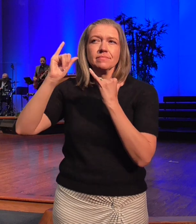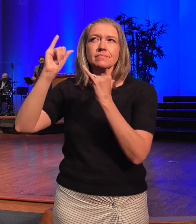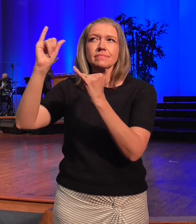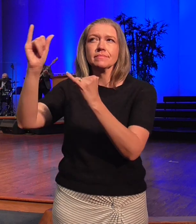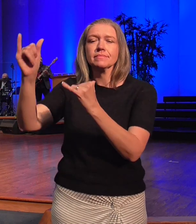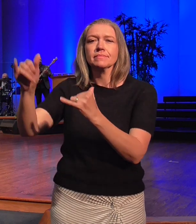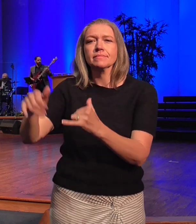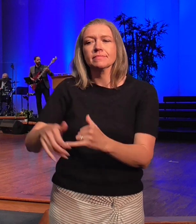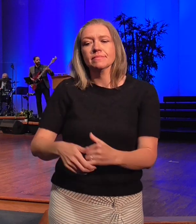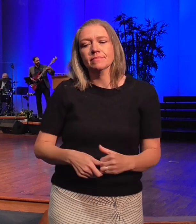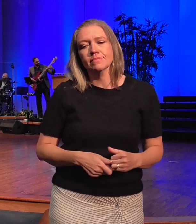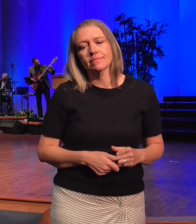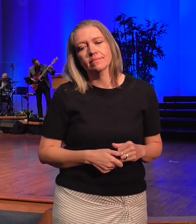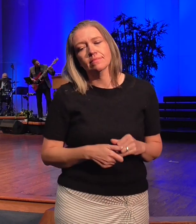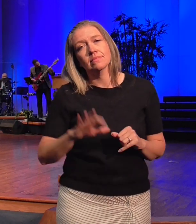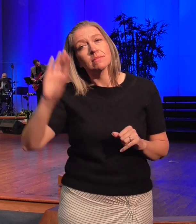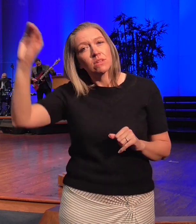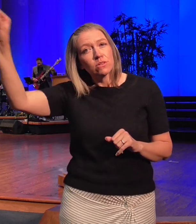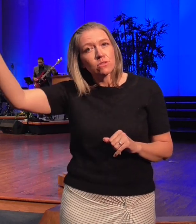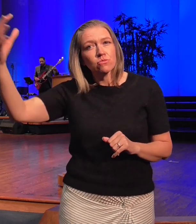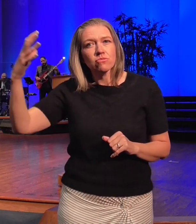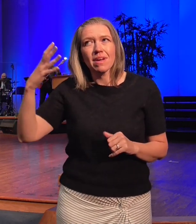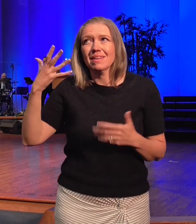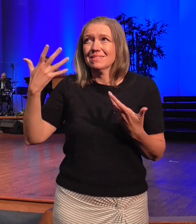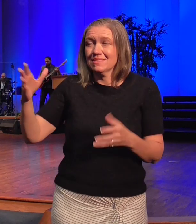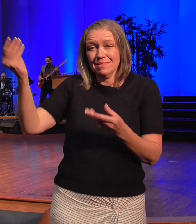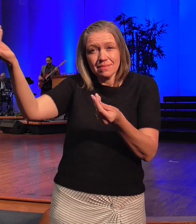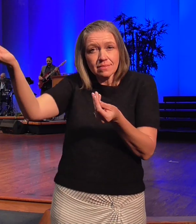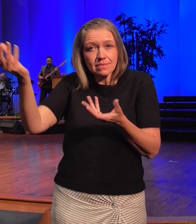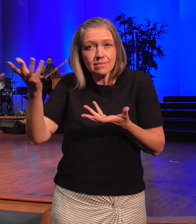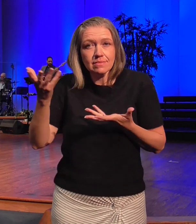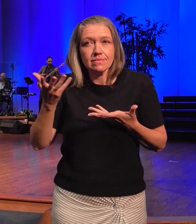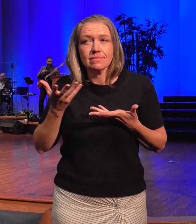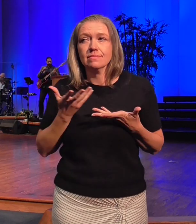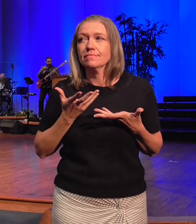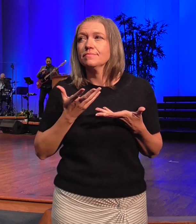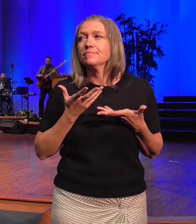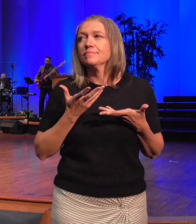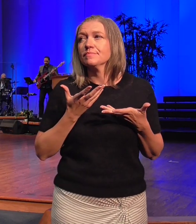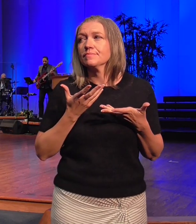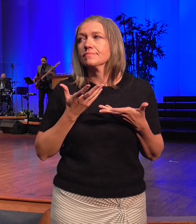God. Grace has shown me